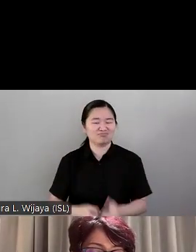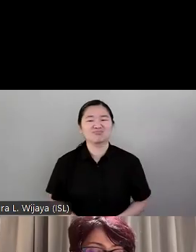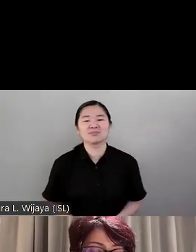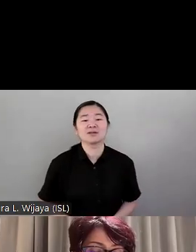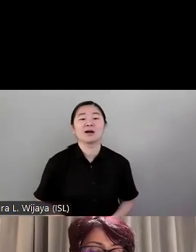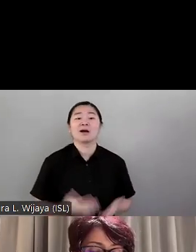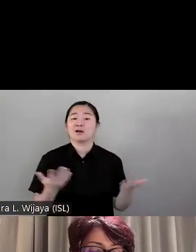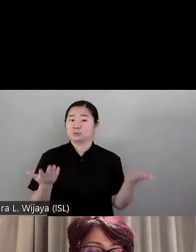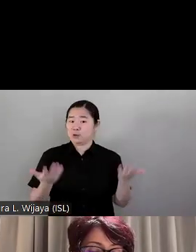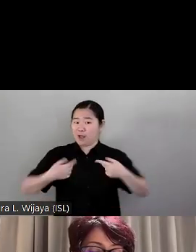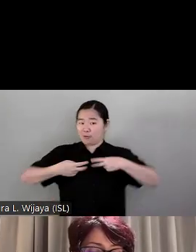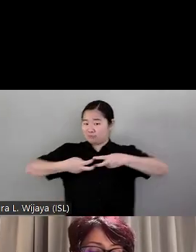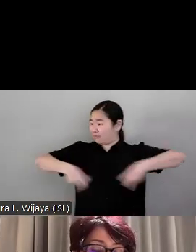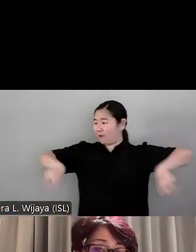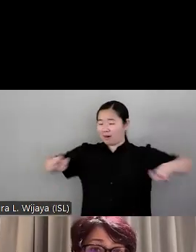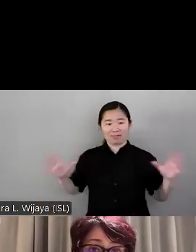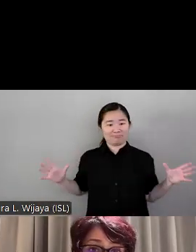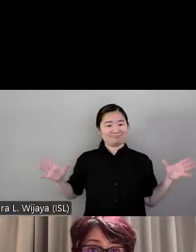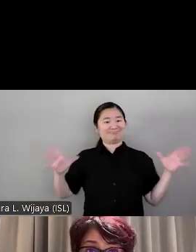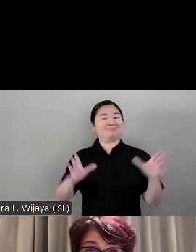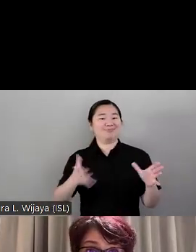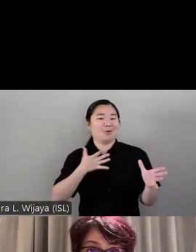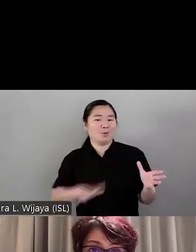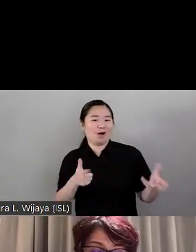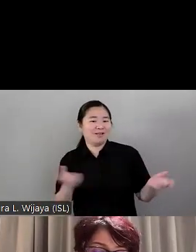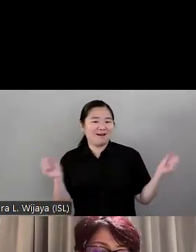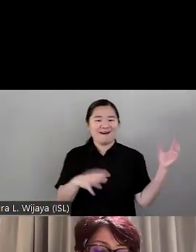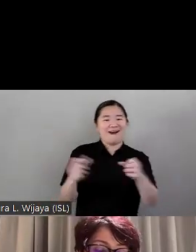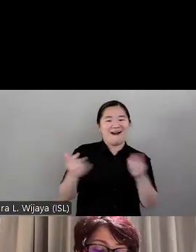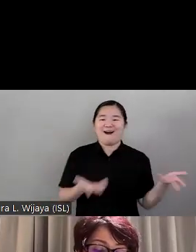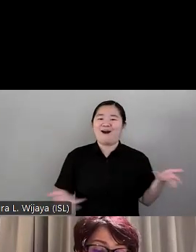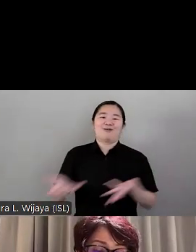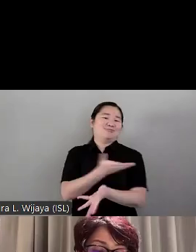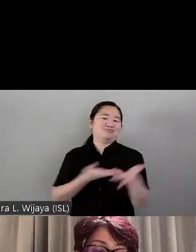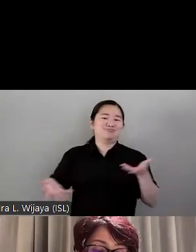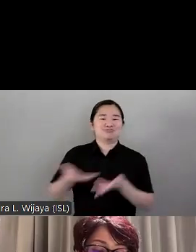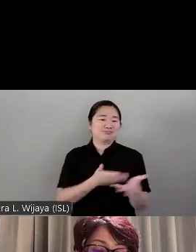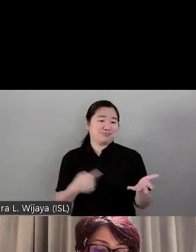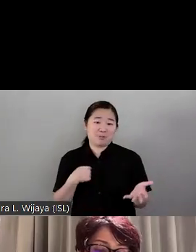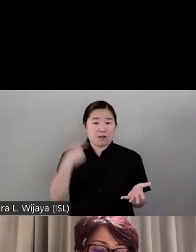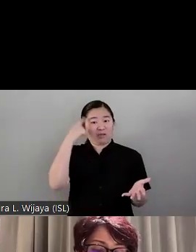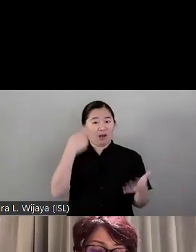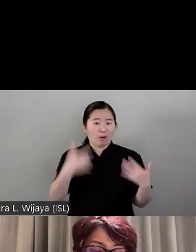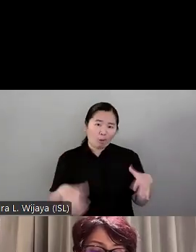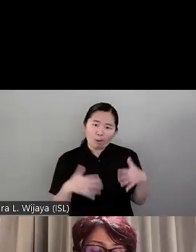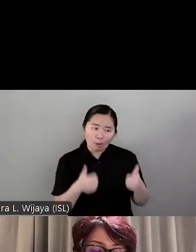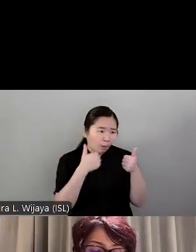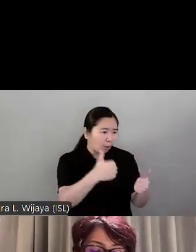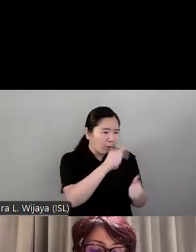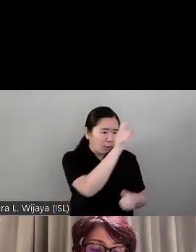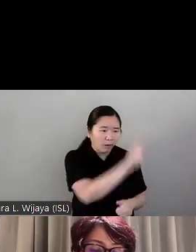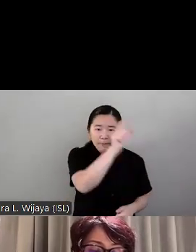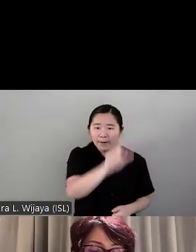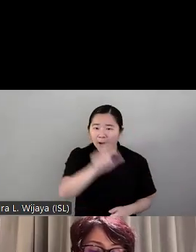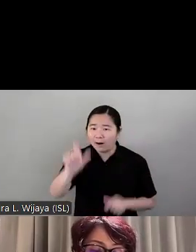And so without any further delay, I'm going to start the session with Ishrat Rupa, who is the Advocacy